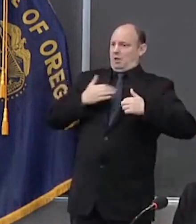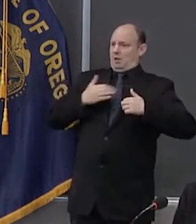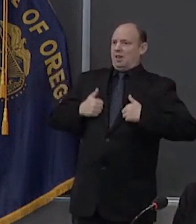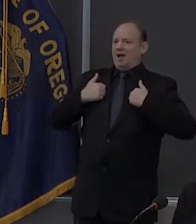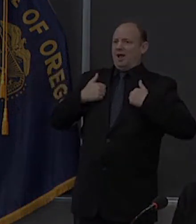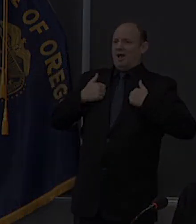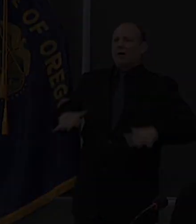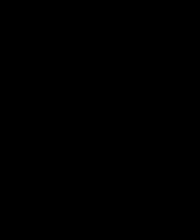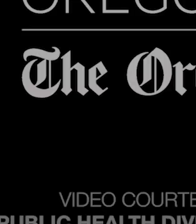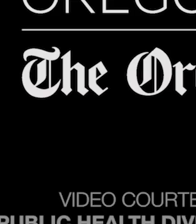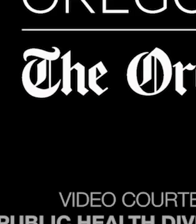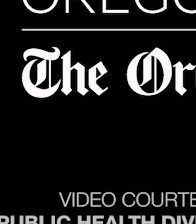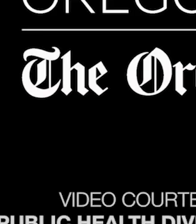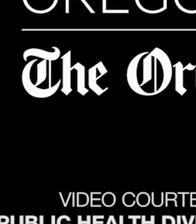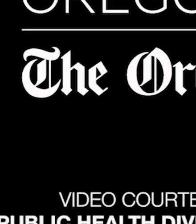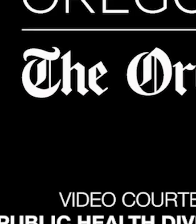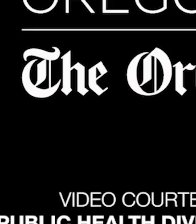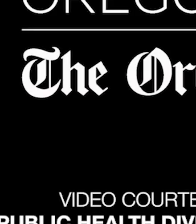Thank you.